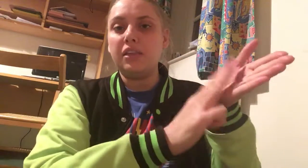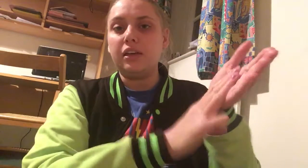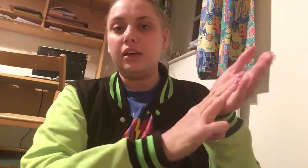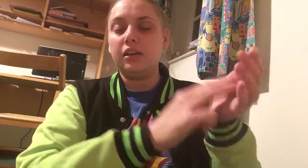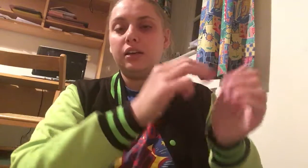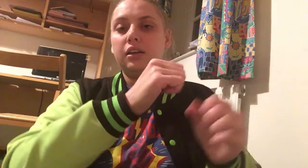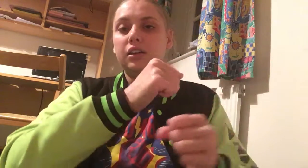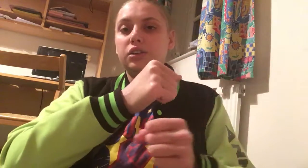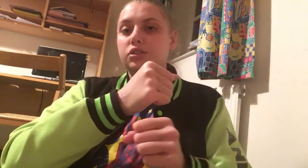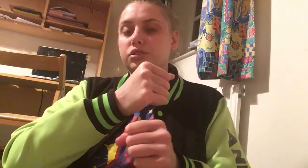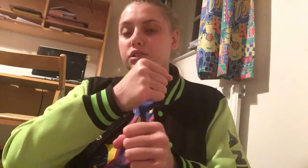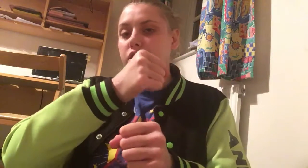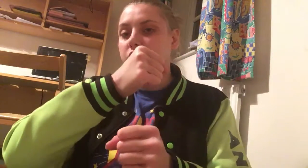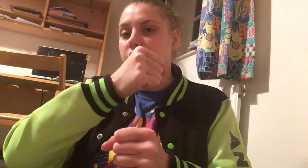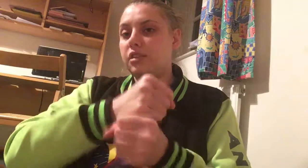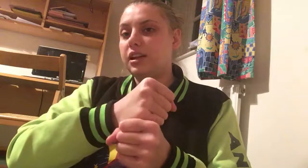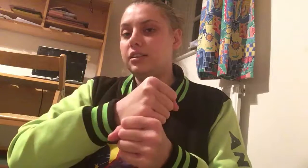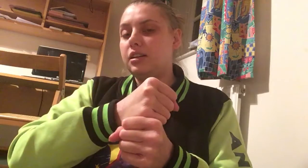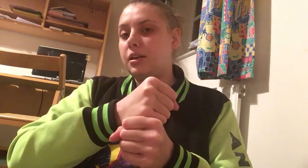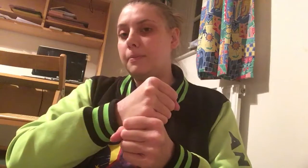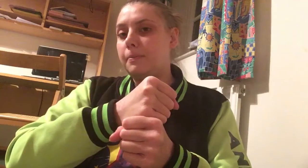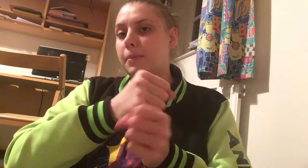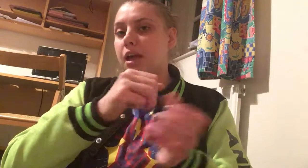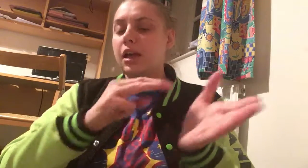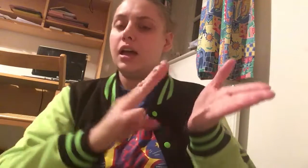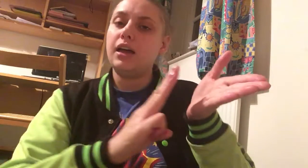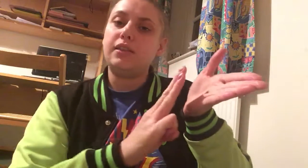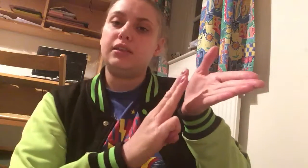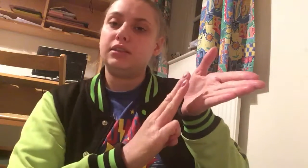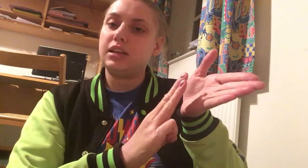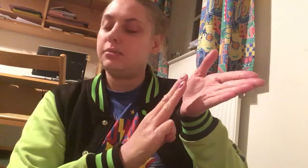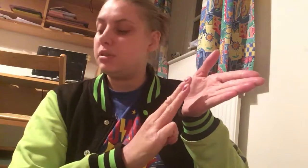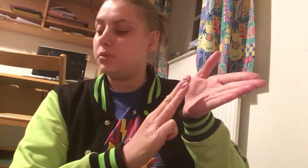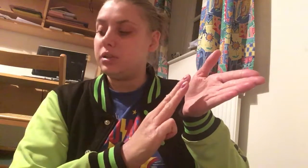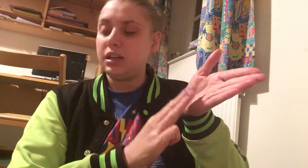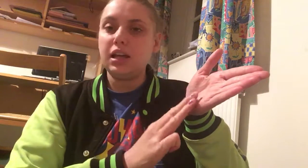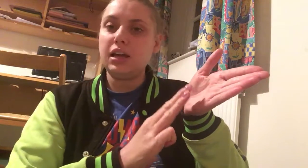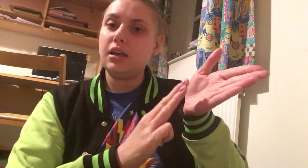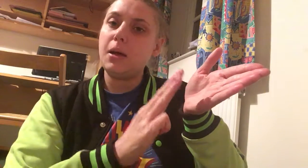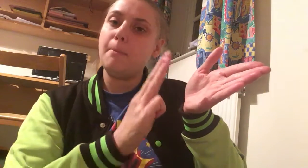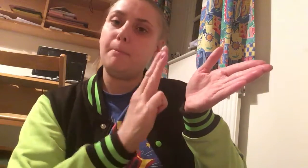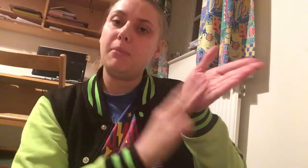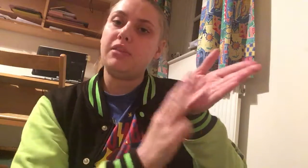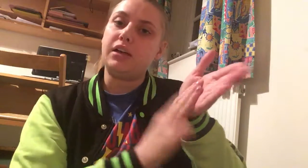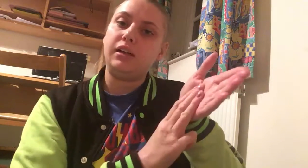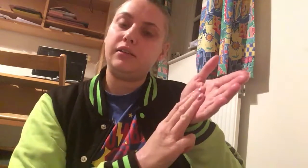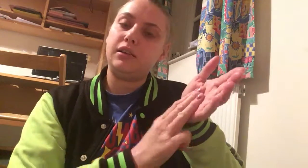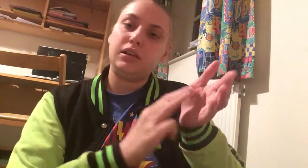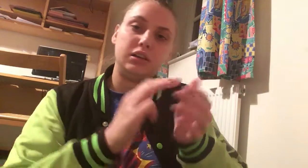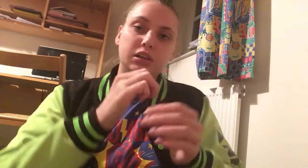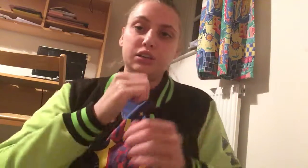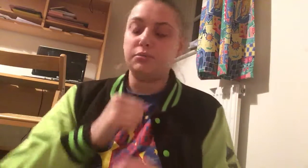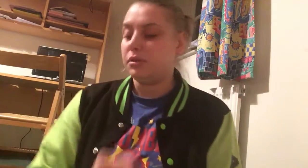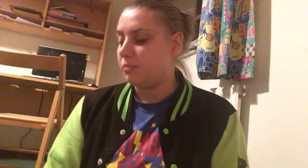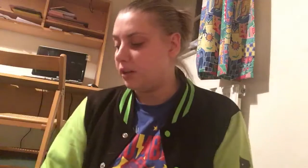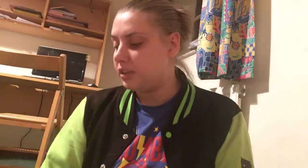Grandmother. So you do the grand, and then the same as what we did earlier, mother. You put them both